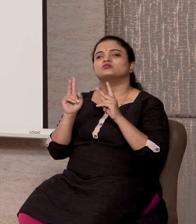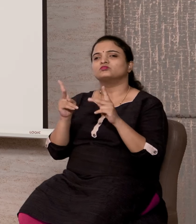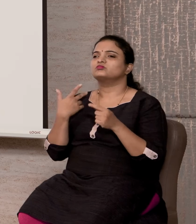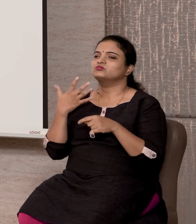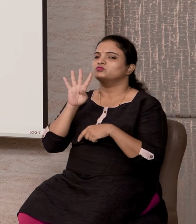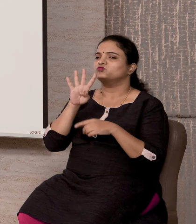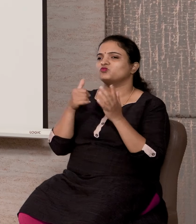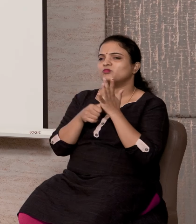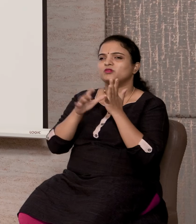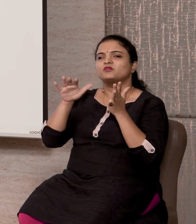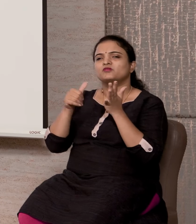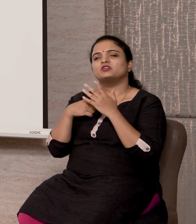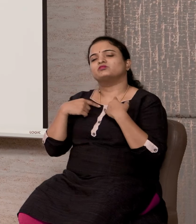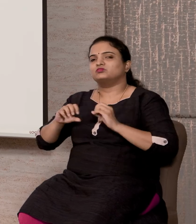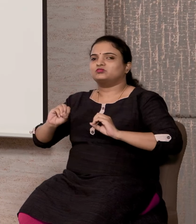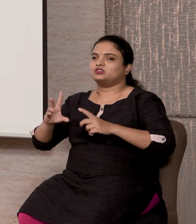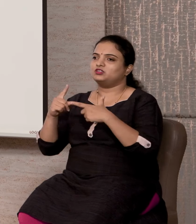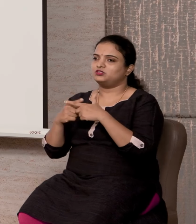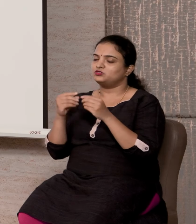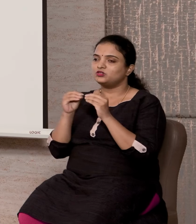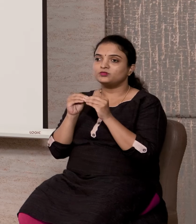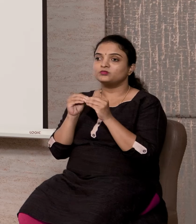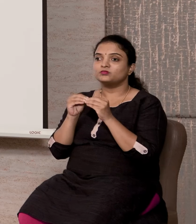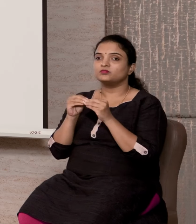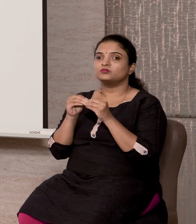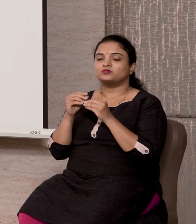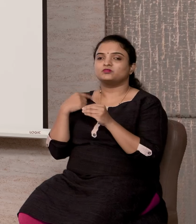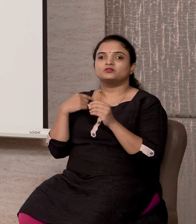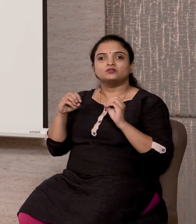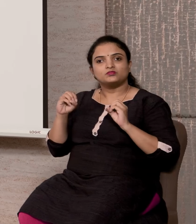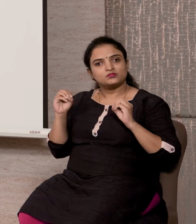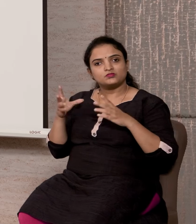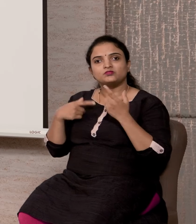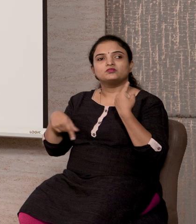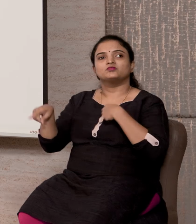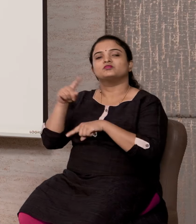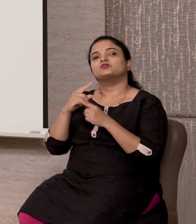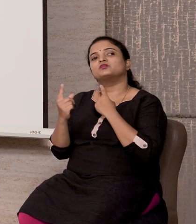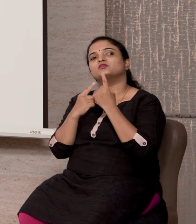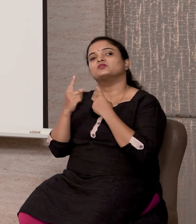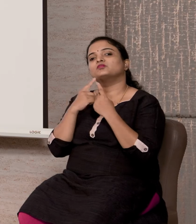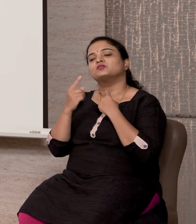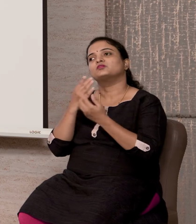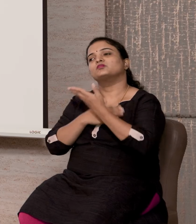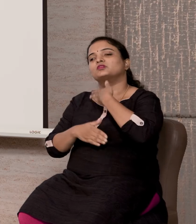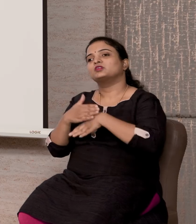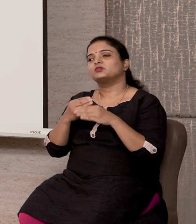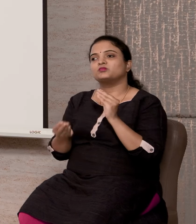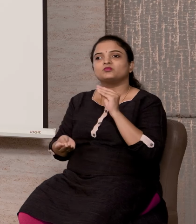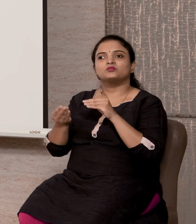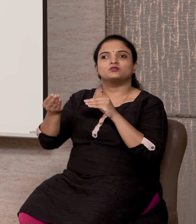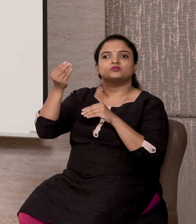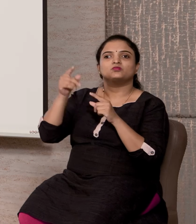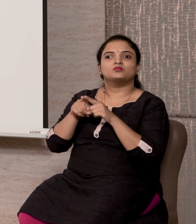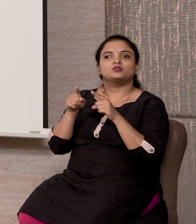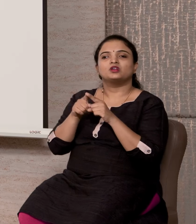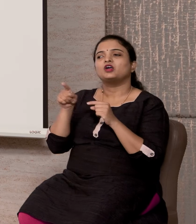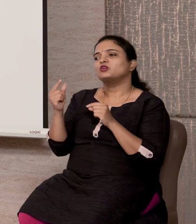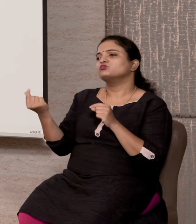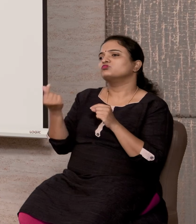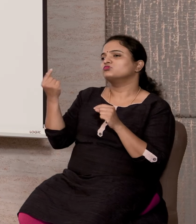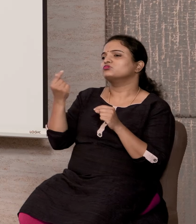5 months. I started my job. But what I also did was I started talking to a lot of people with disabilities on their usage